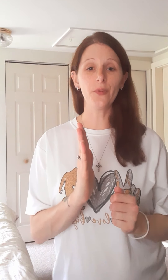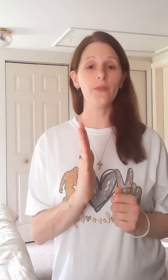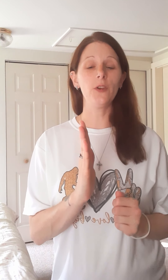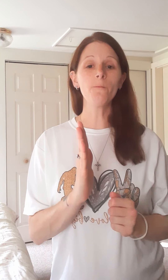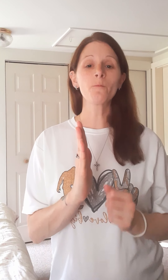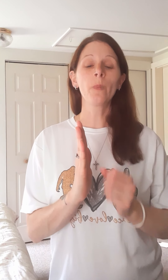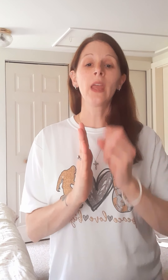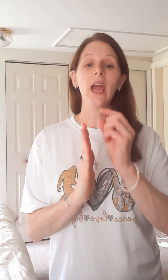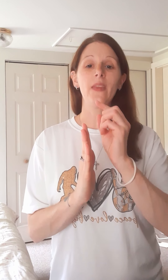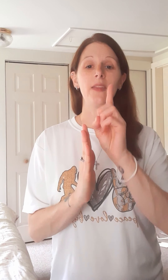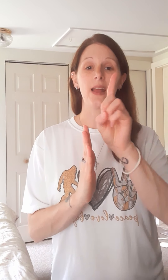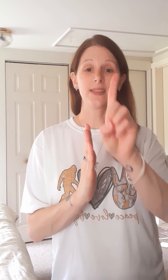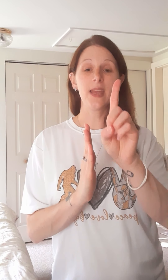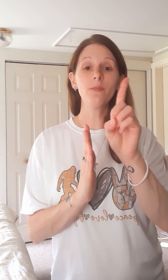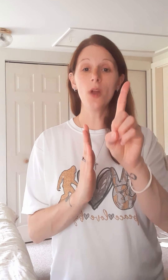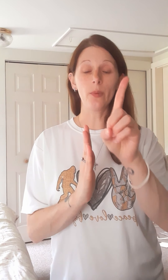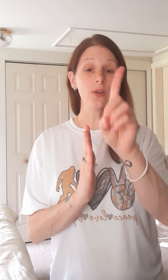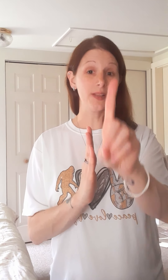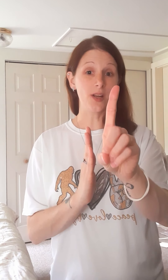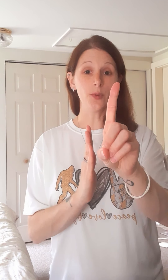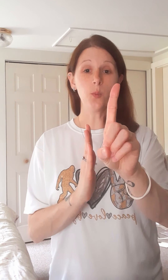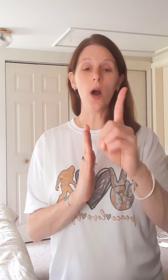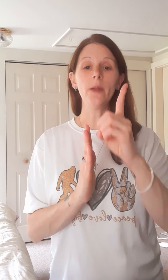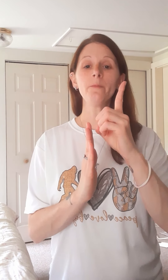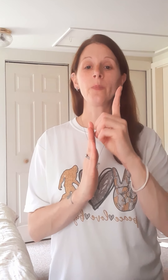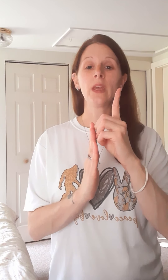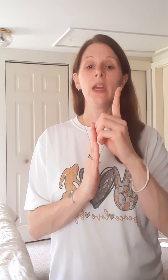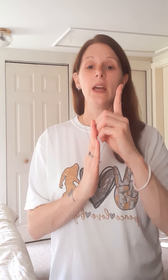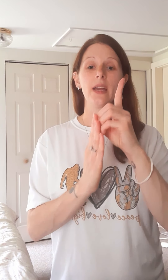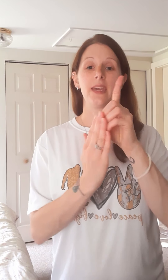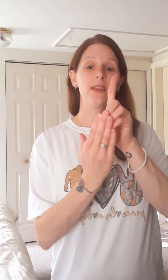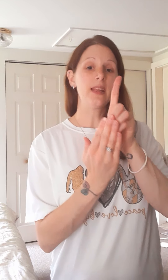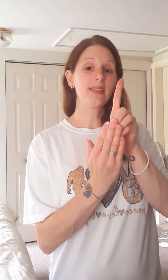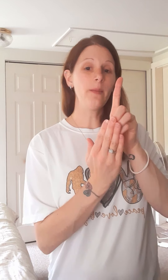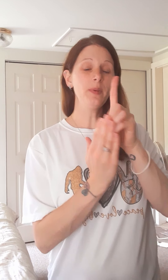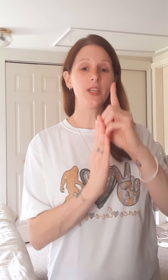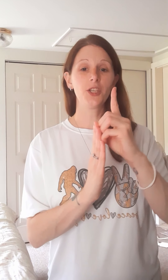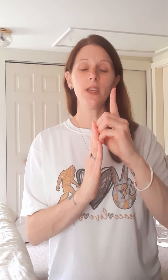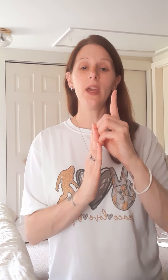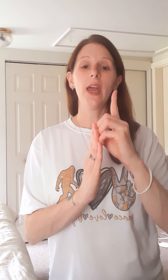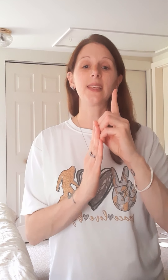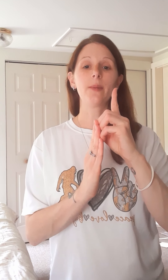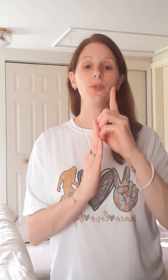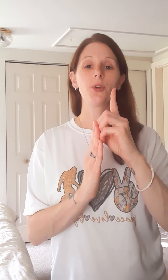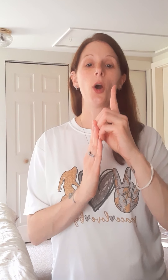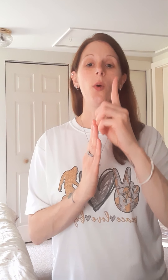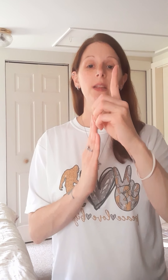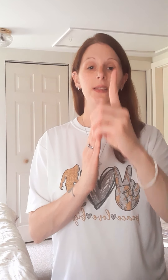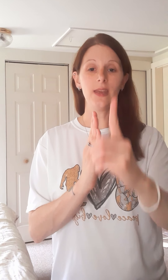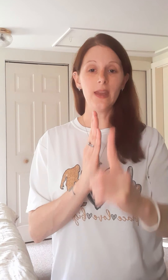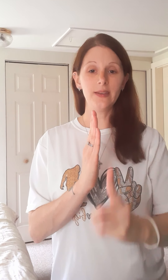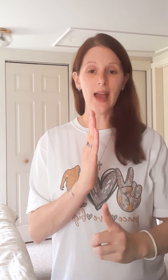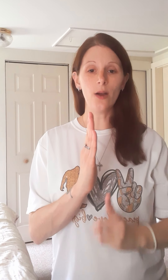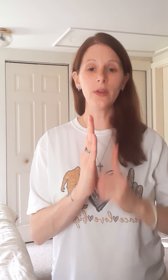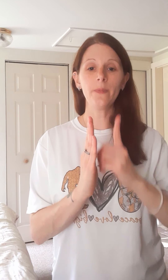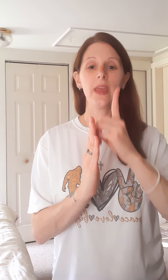front of you, and then that same number, let's start with 1. Again, that same position, except you go down